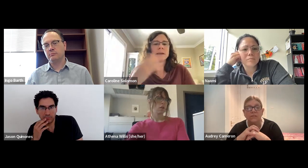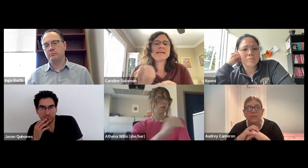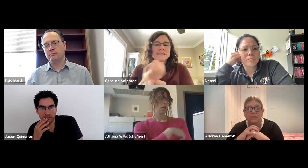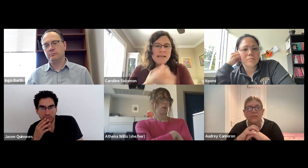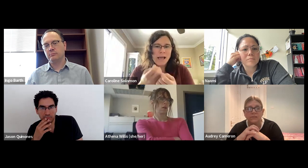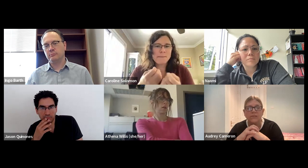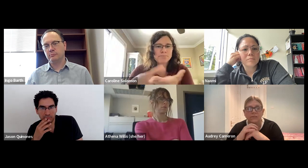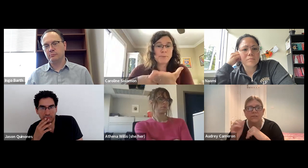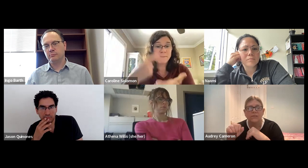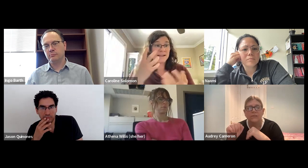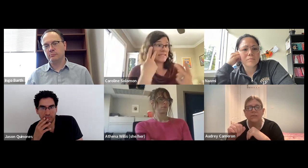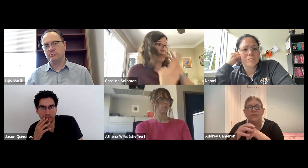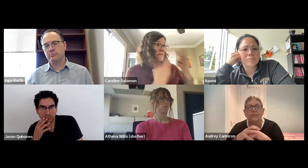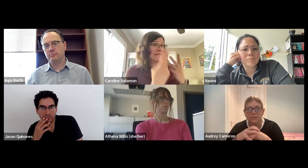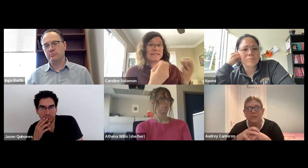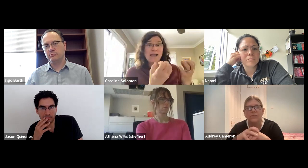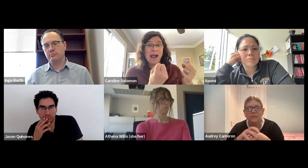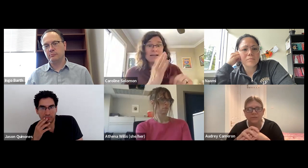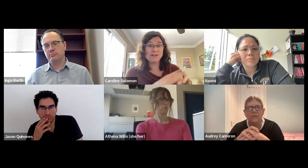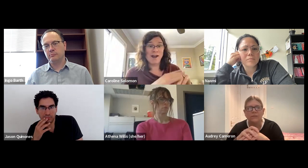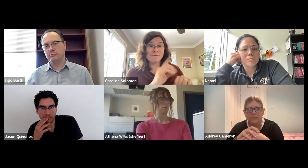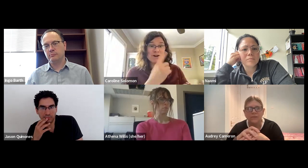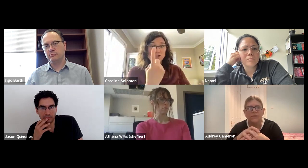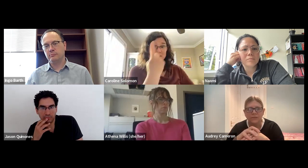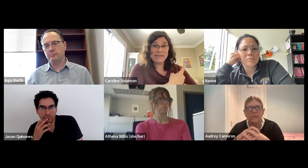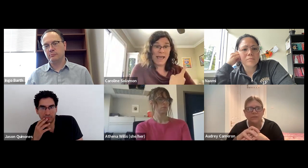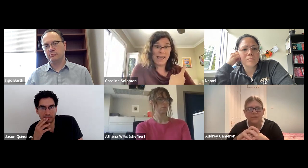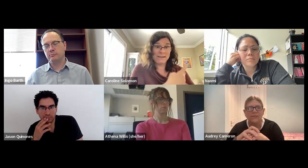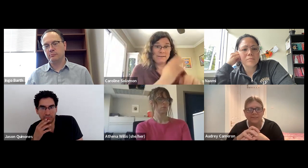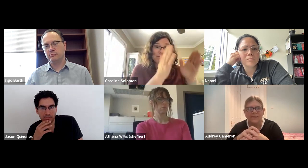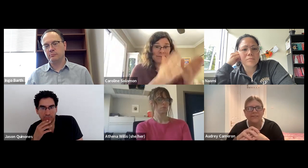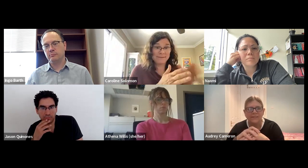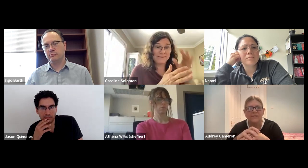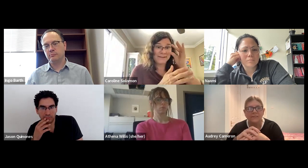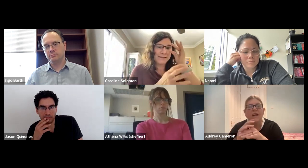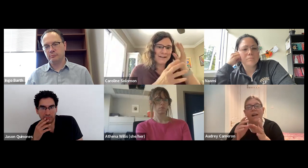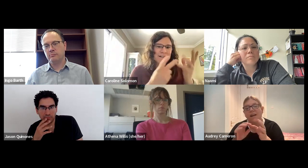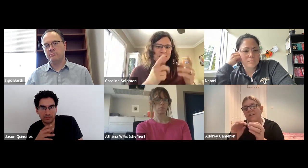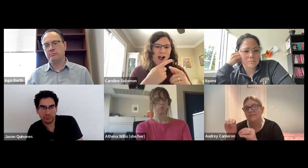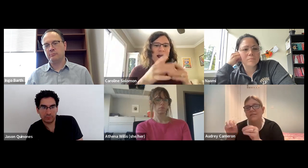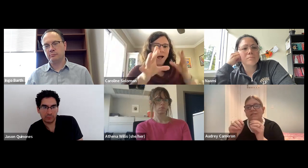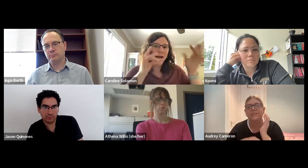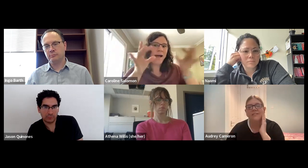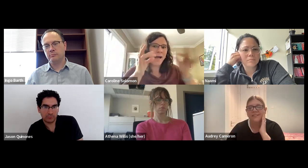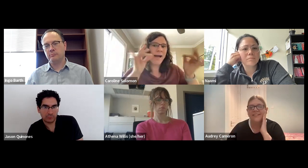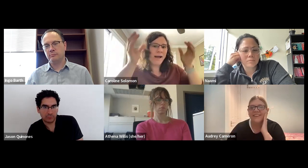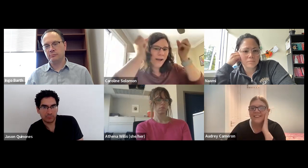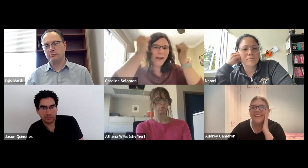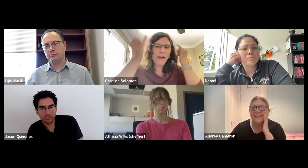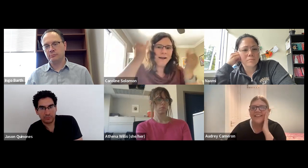know, their STEM ideas. And that way we could actually see those STEM science being used on the first day and sort